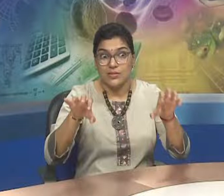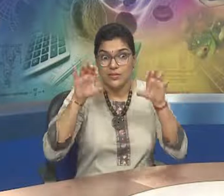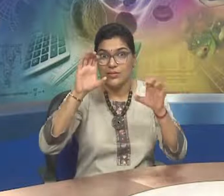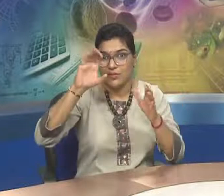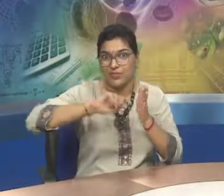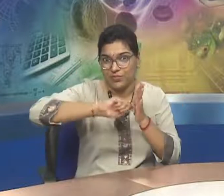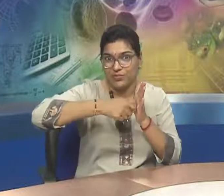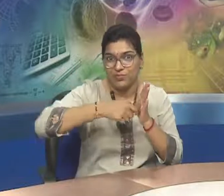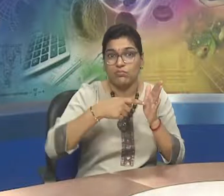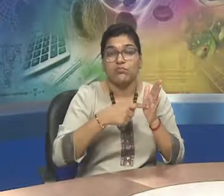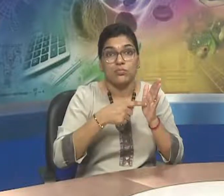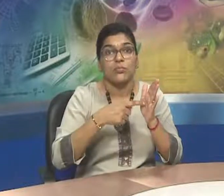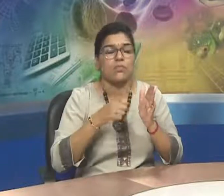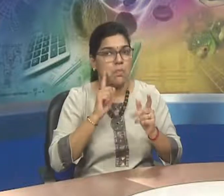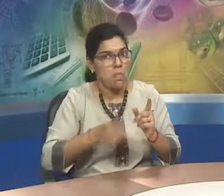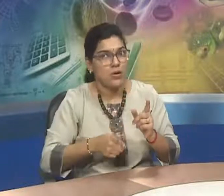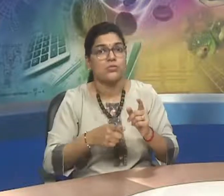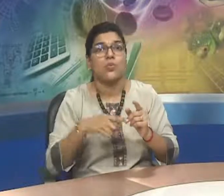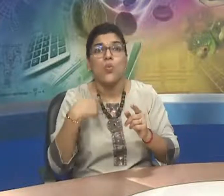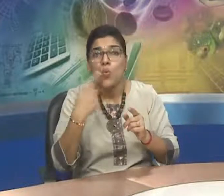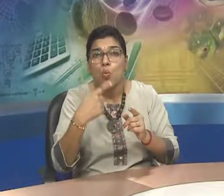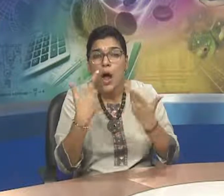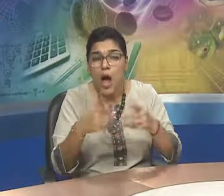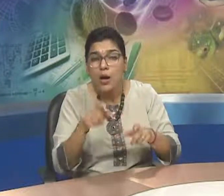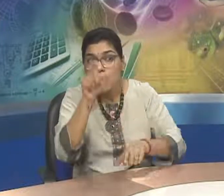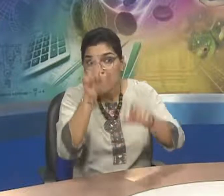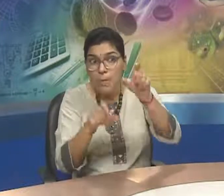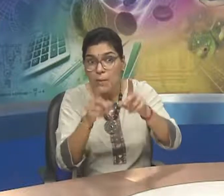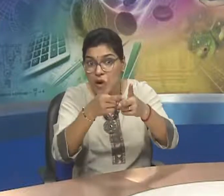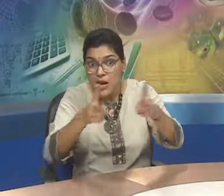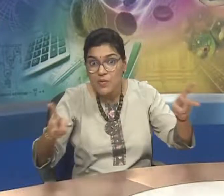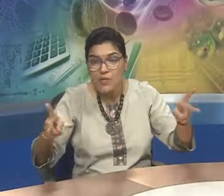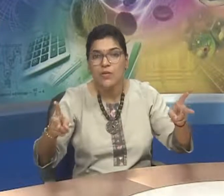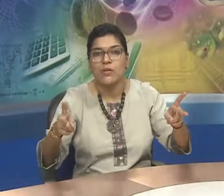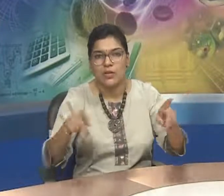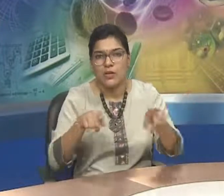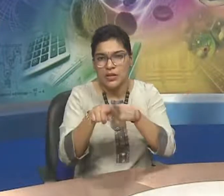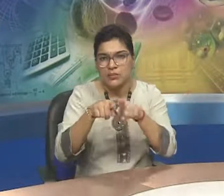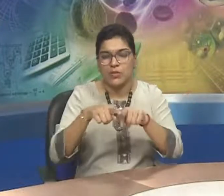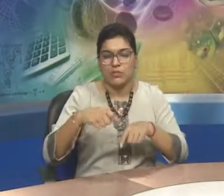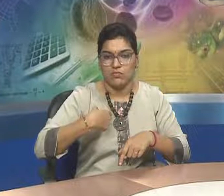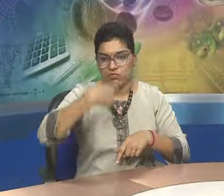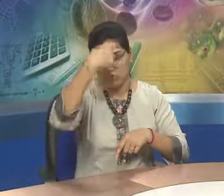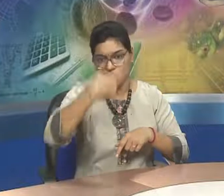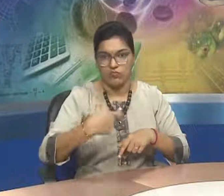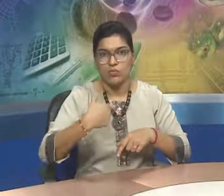And under the Constitution, we all are equal before law.